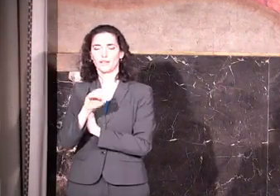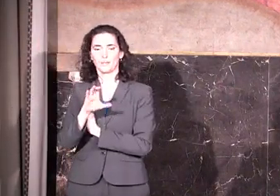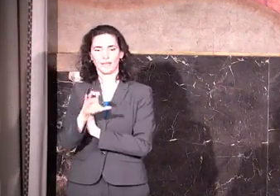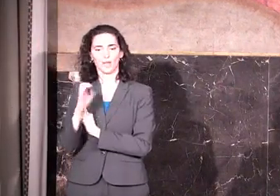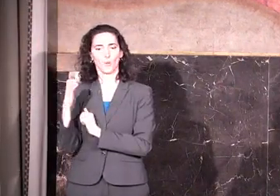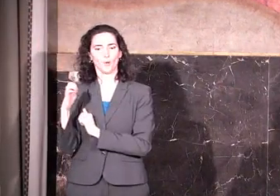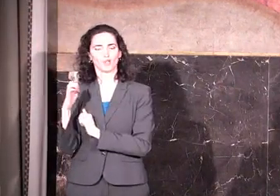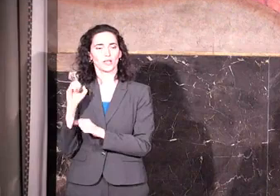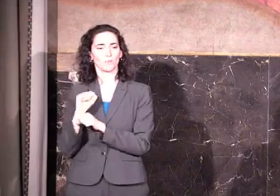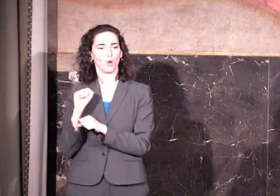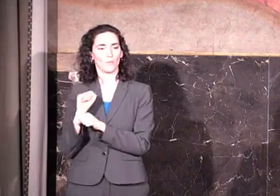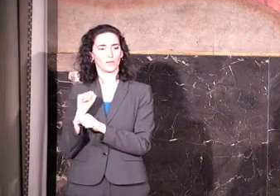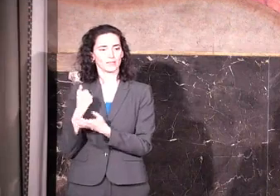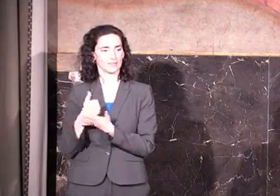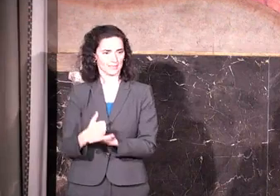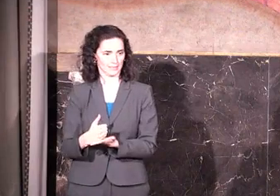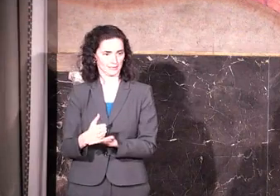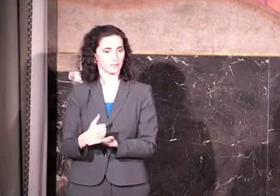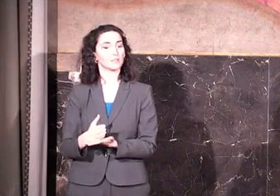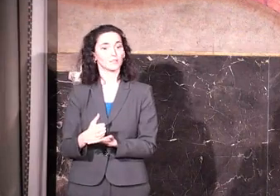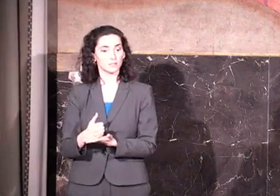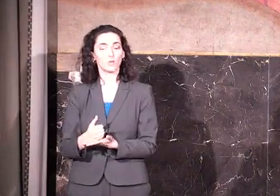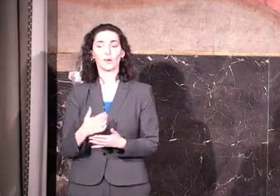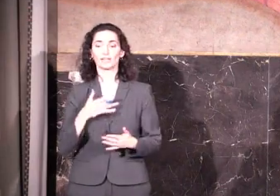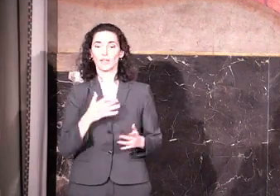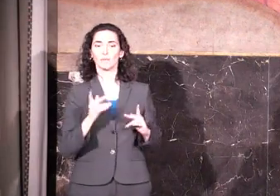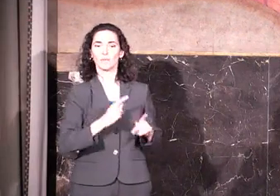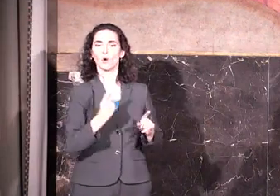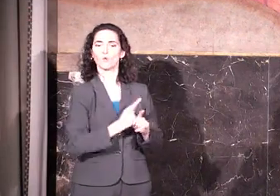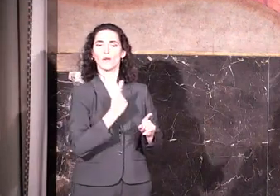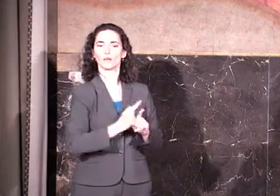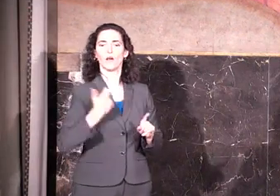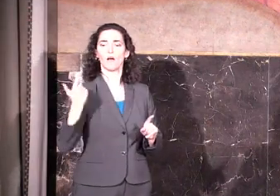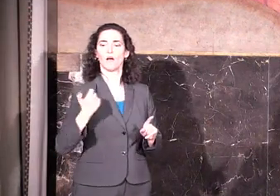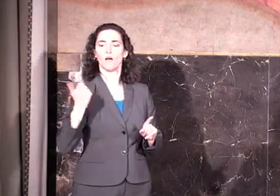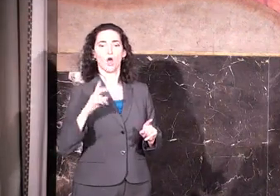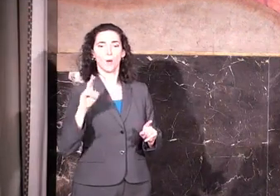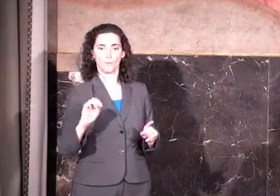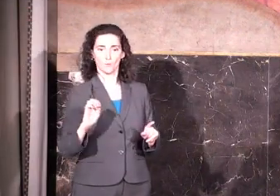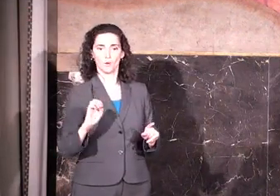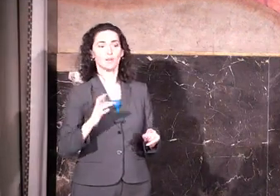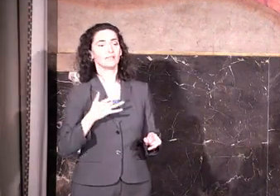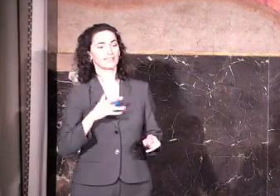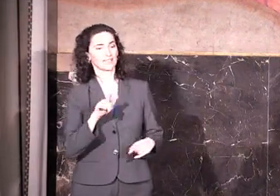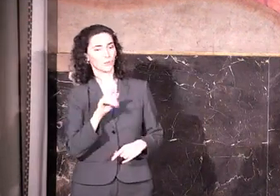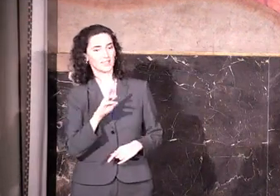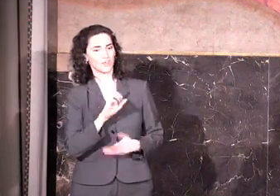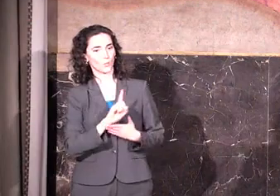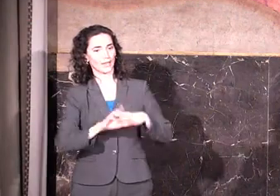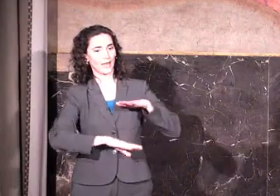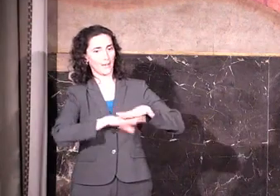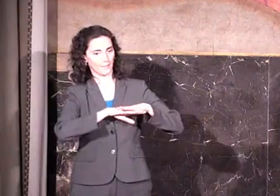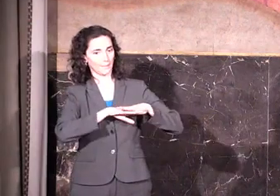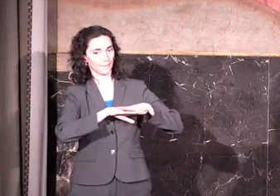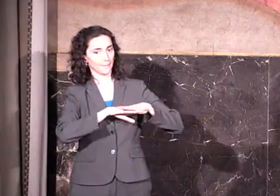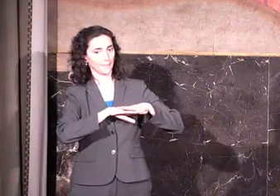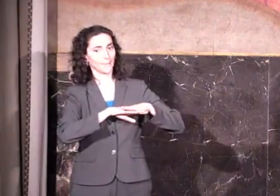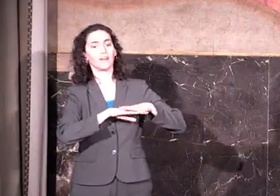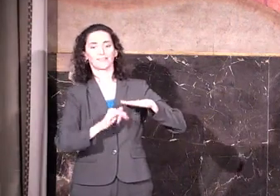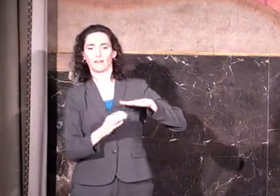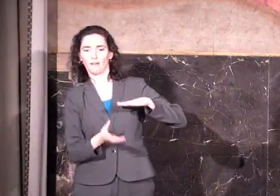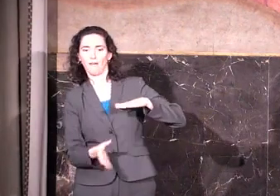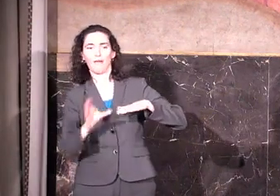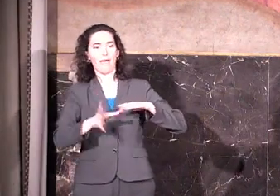allows those who've exhausted benefits under regular unemployment compensation, which is capped at 26 weeks in Louisiana, to